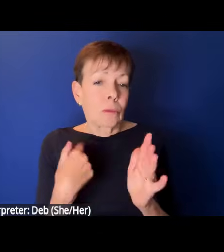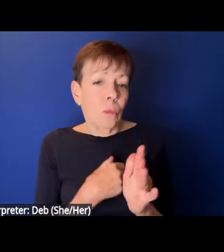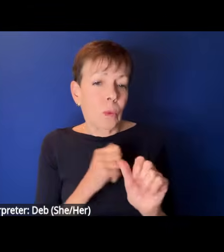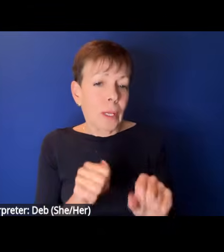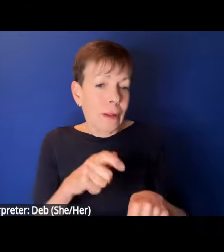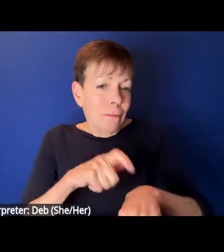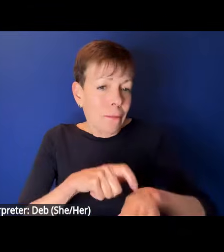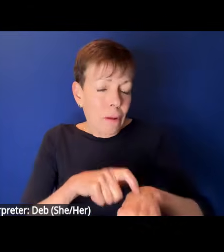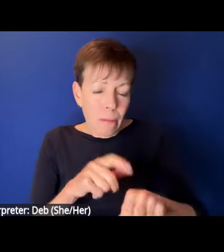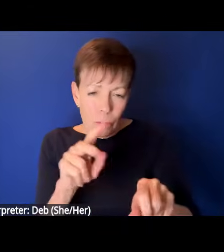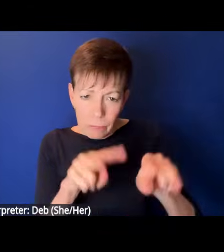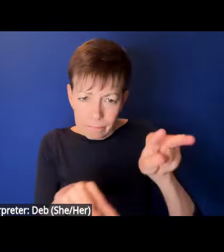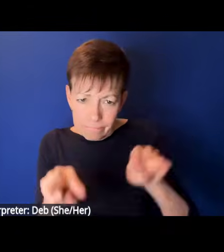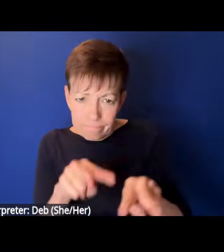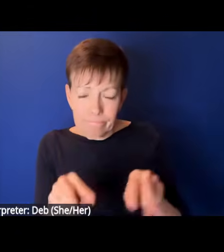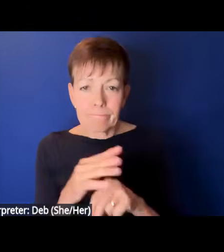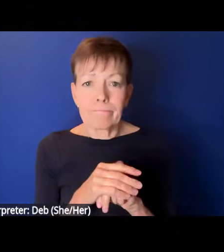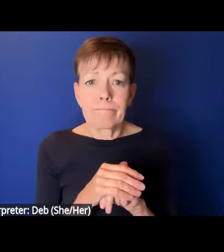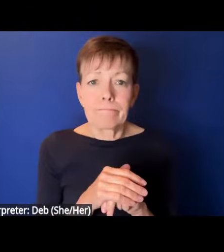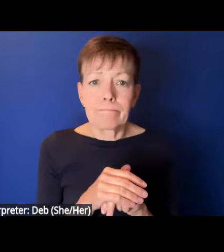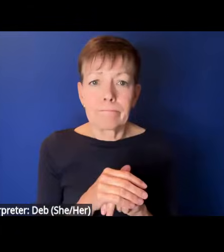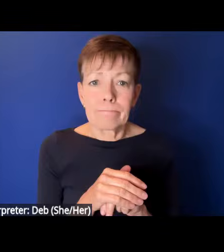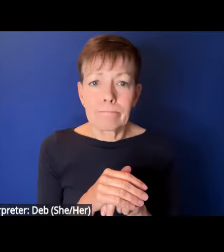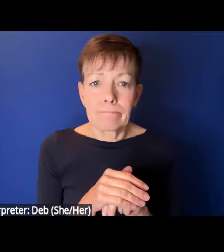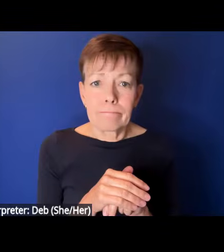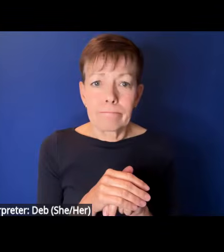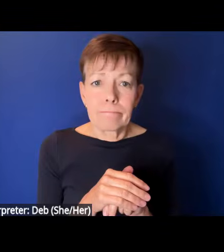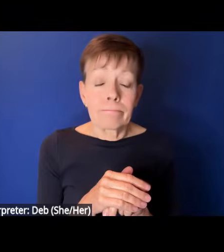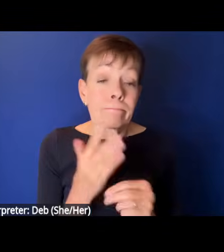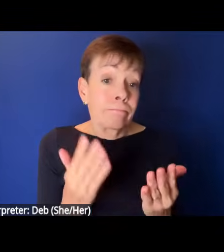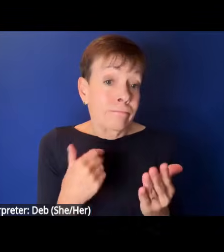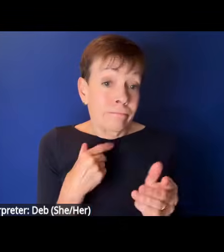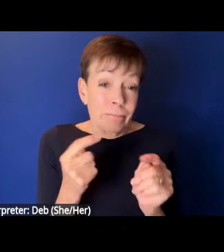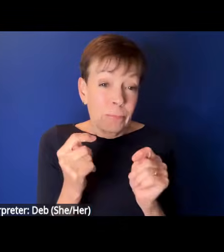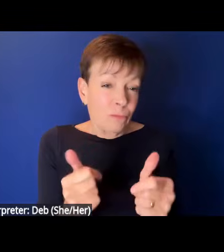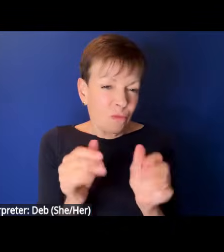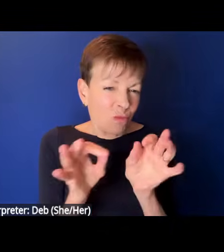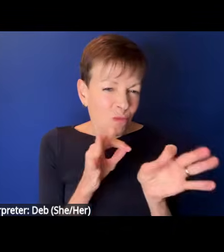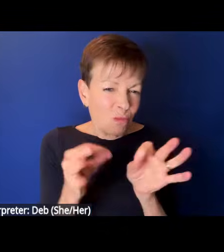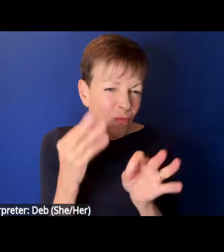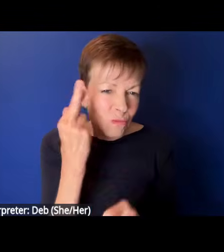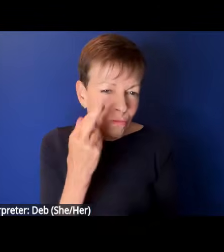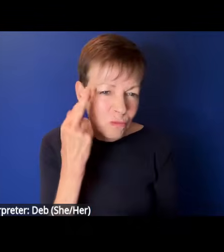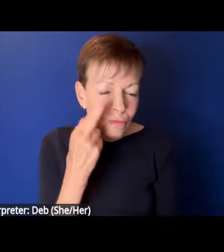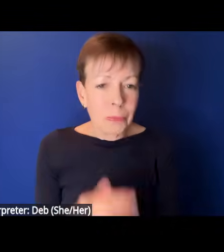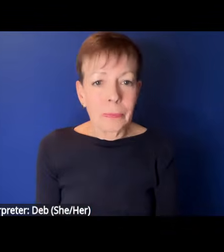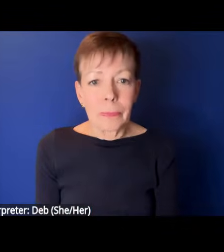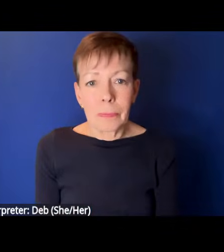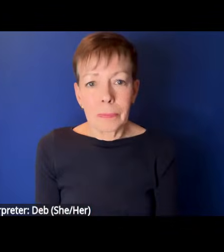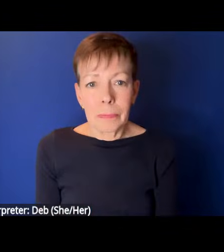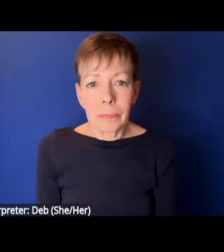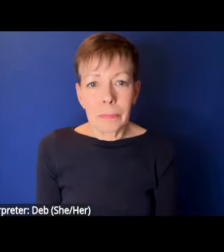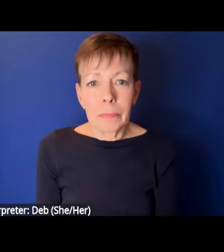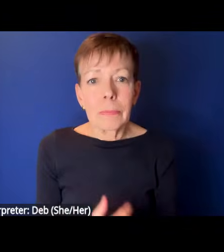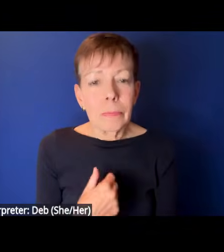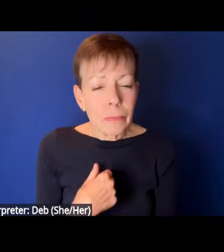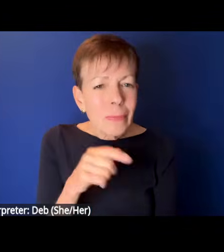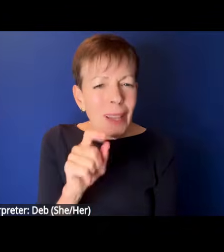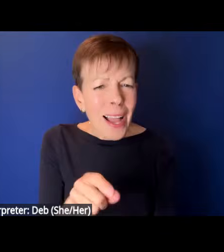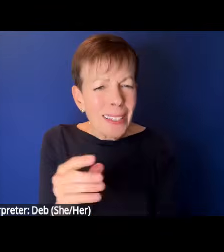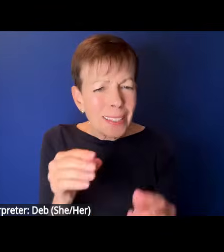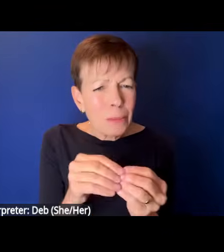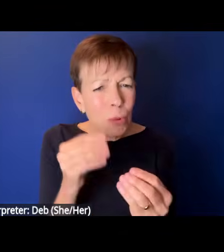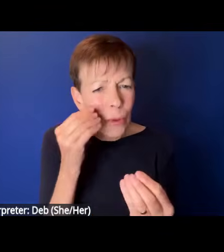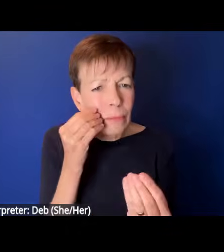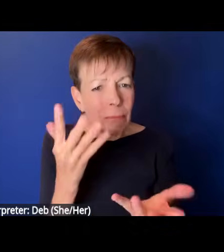board. And if I may just quickly, you know, I feel that I need a little more information, and so,